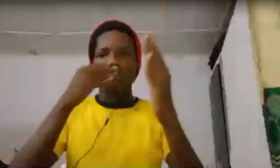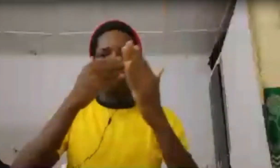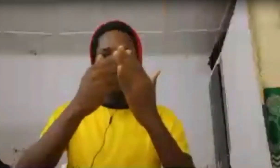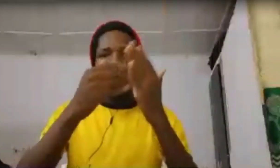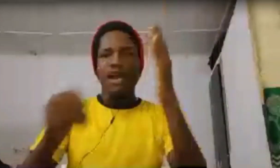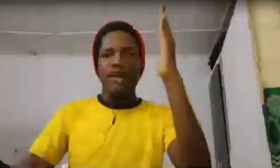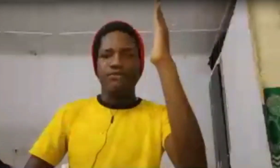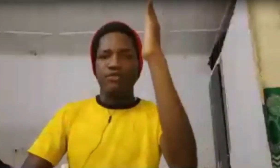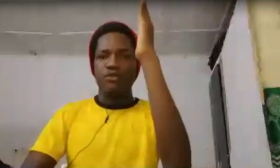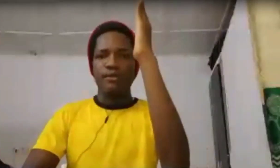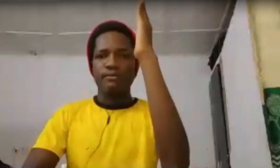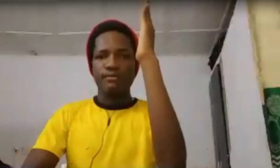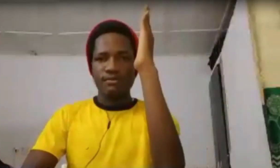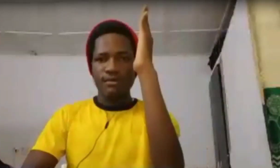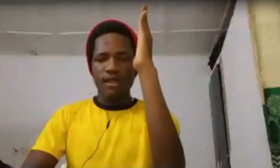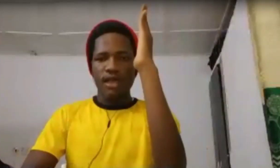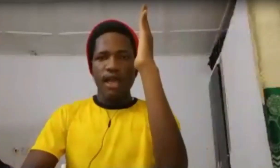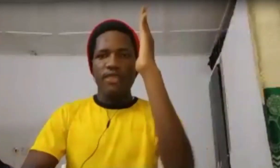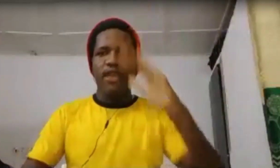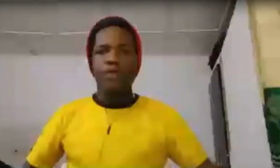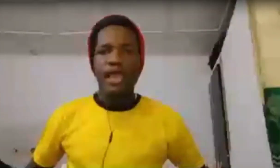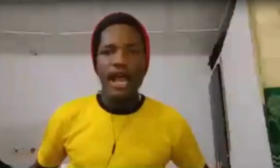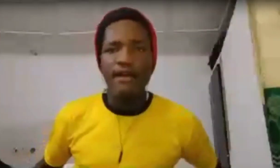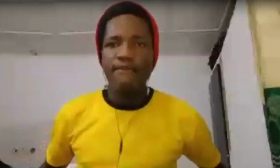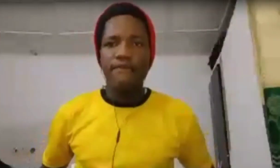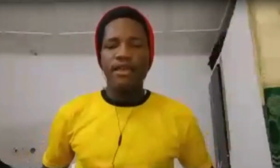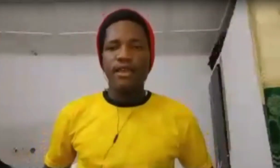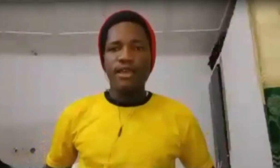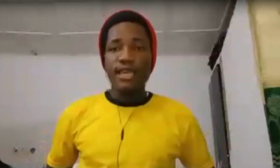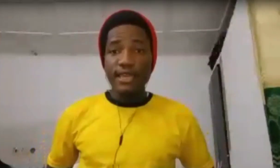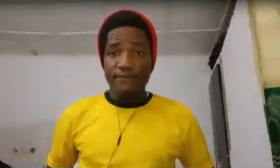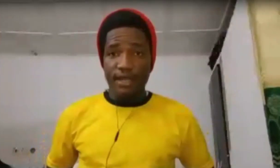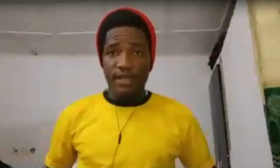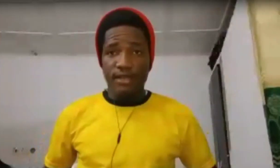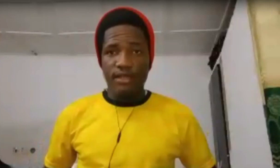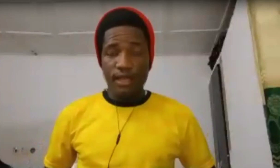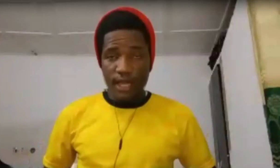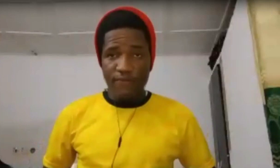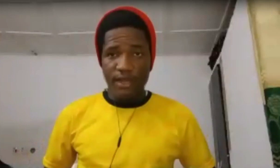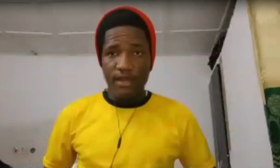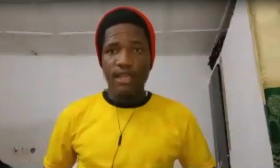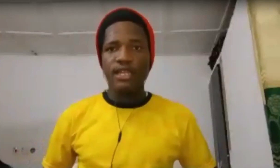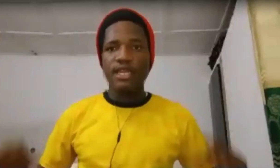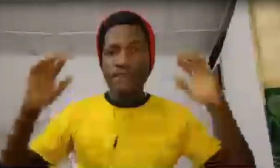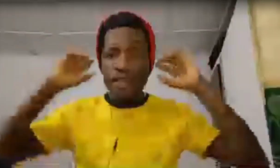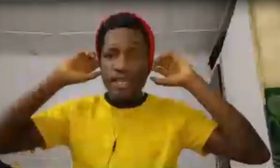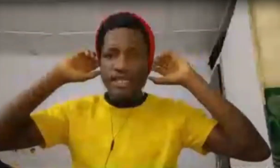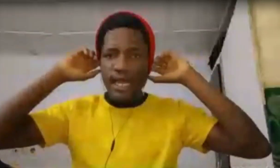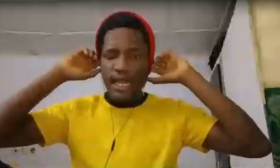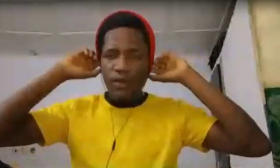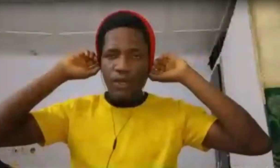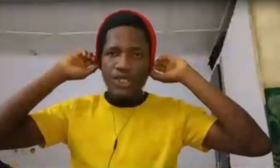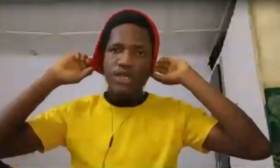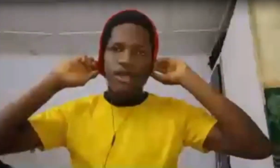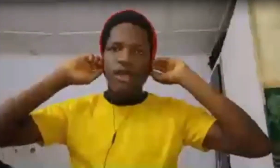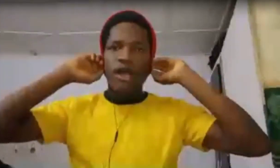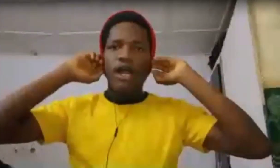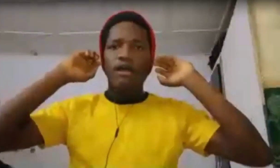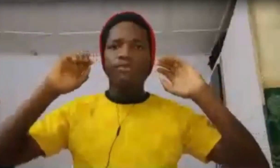Good afternoon. And then we have evening. In the evening in sign language, the sun